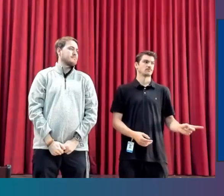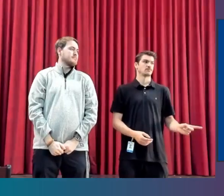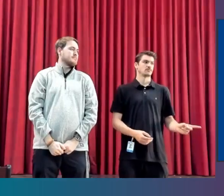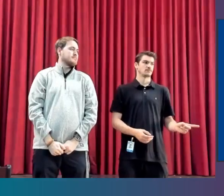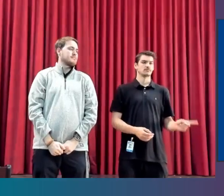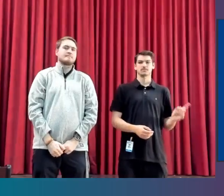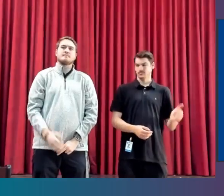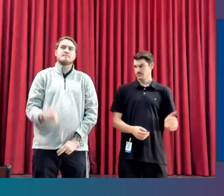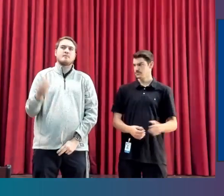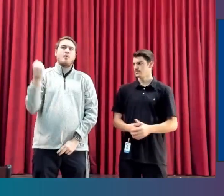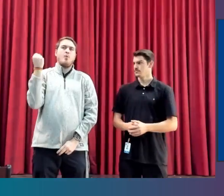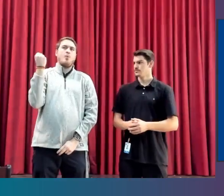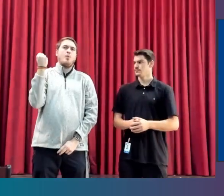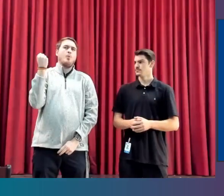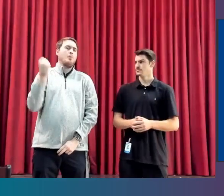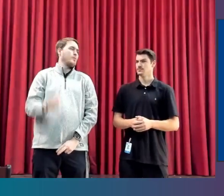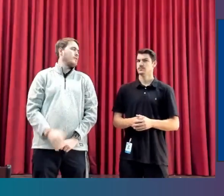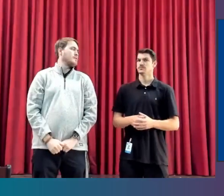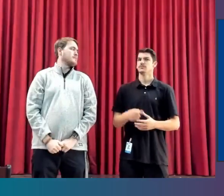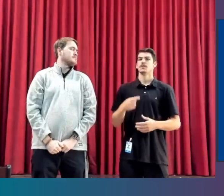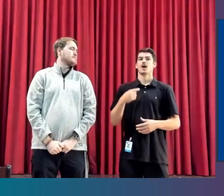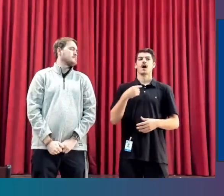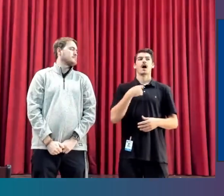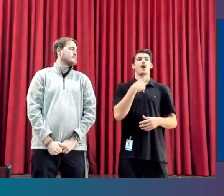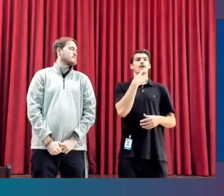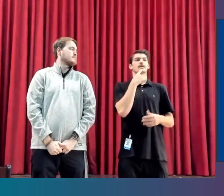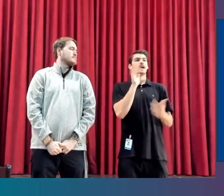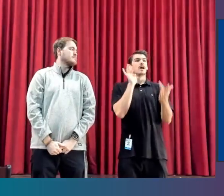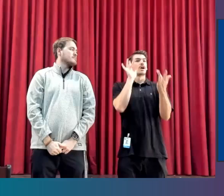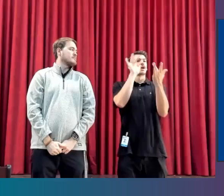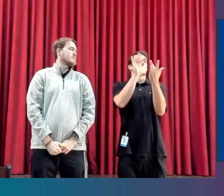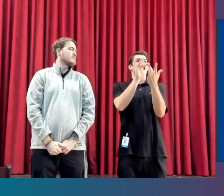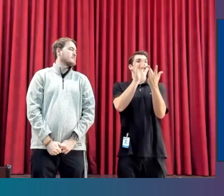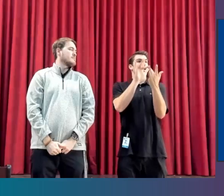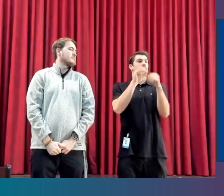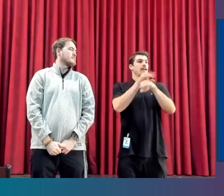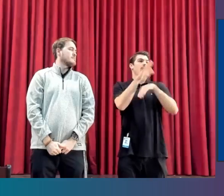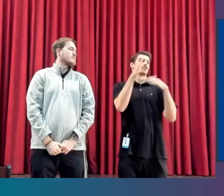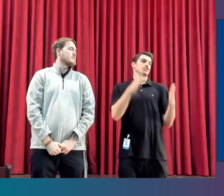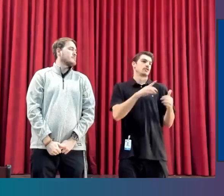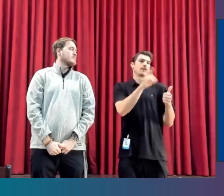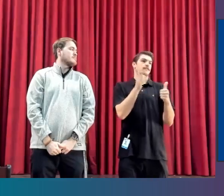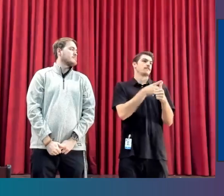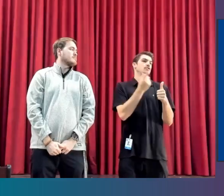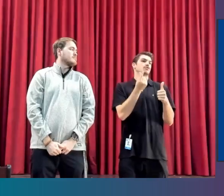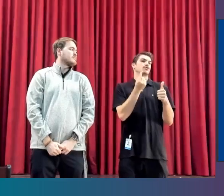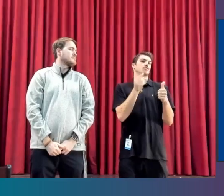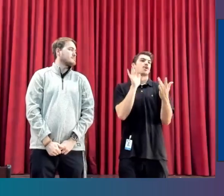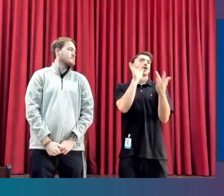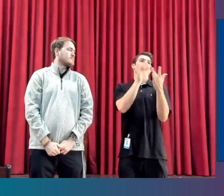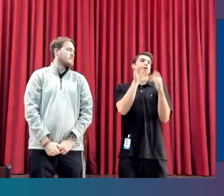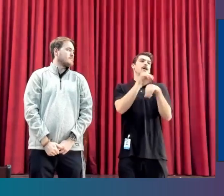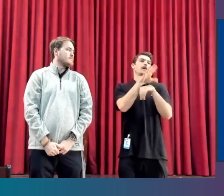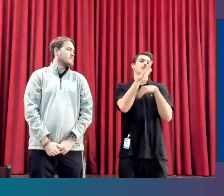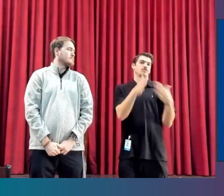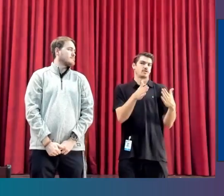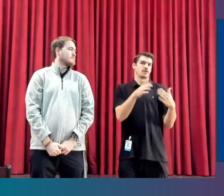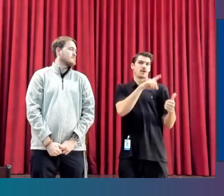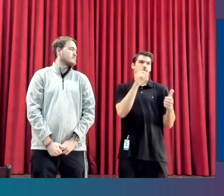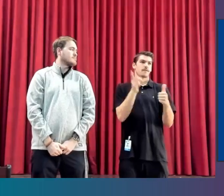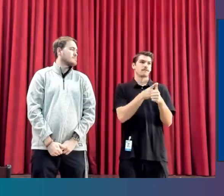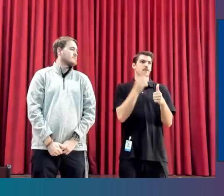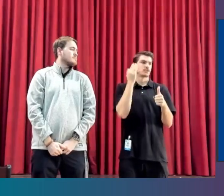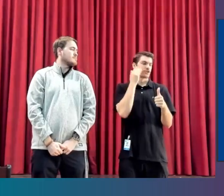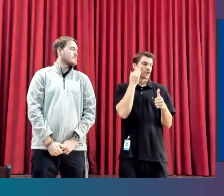better first step. I would say contact our counselors first. just to make sure that you know all of